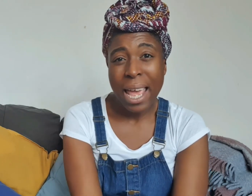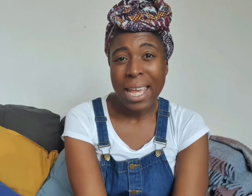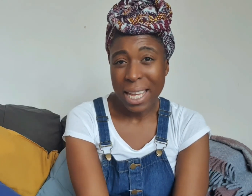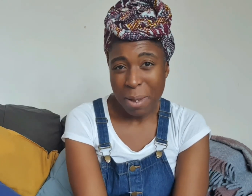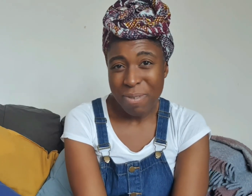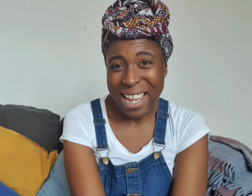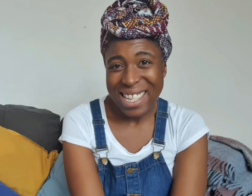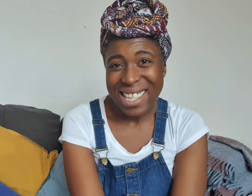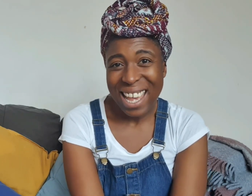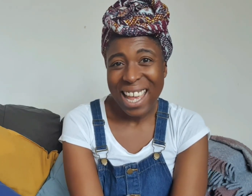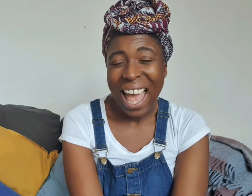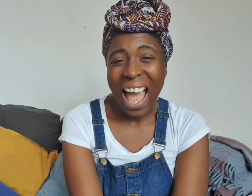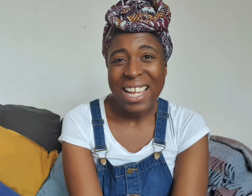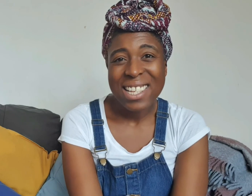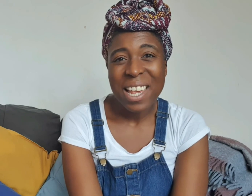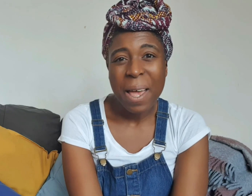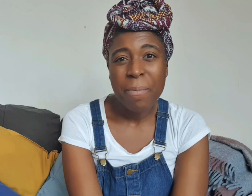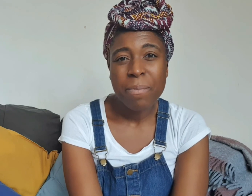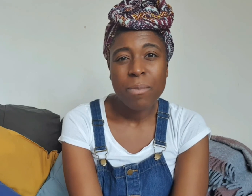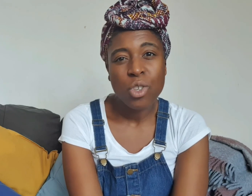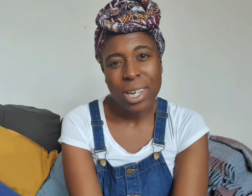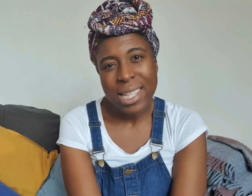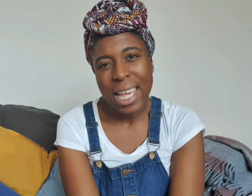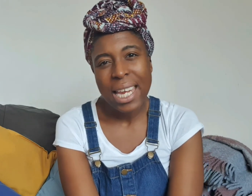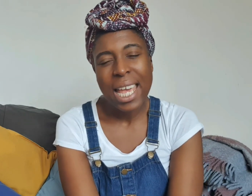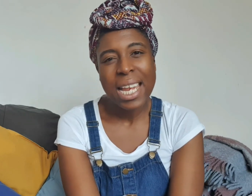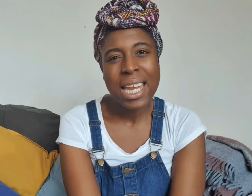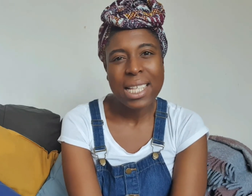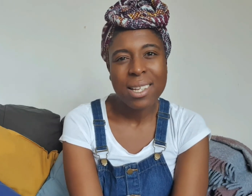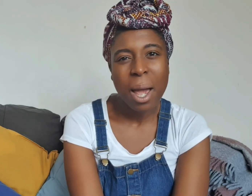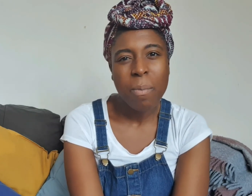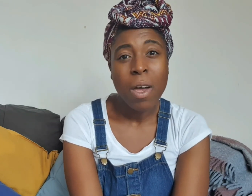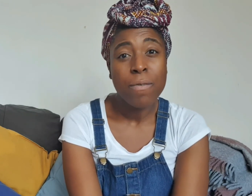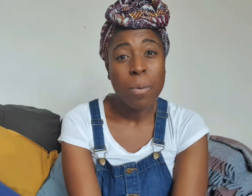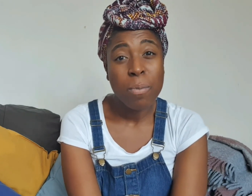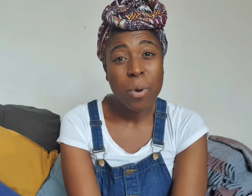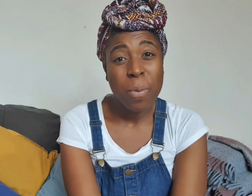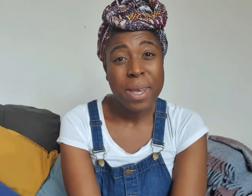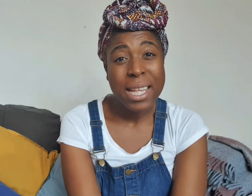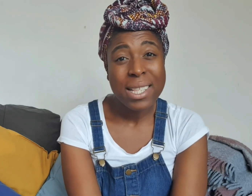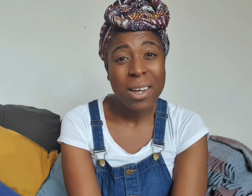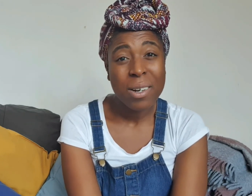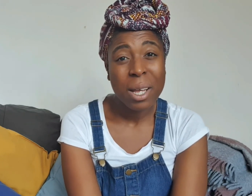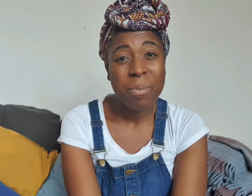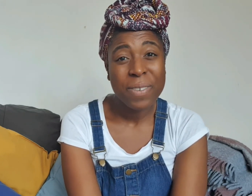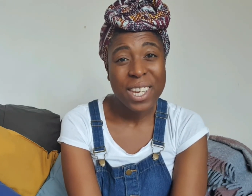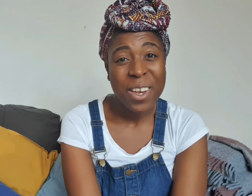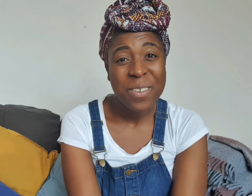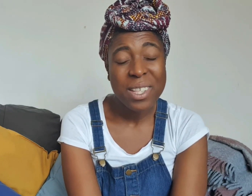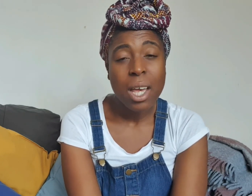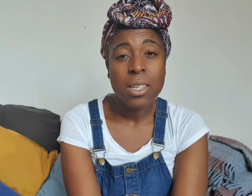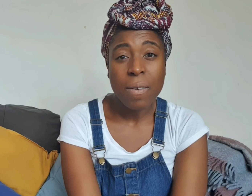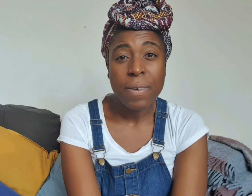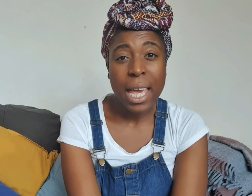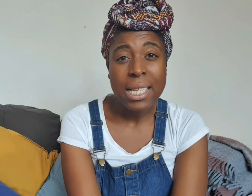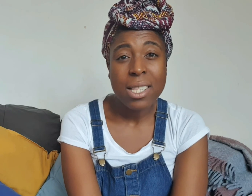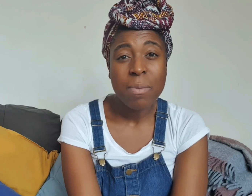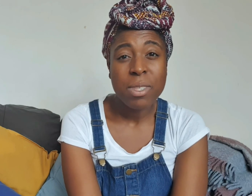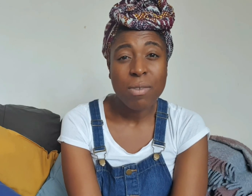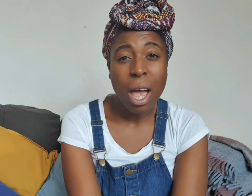playing, keep practicing, and join us again here next time for more BSL Club videos. Don't forget to subscribe